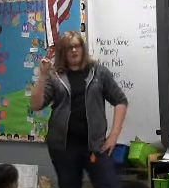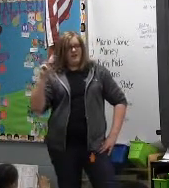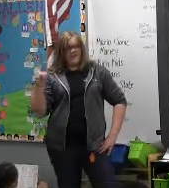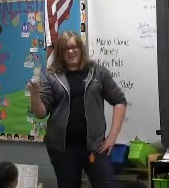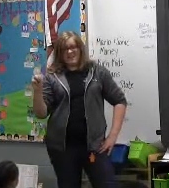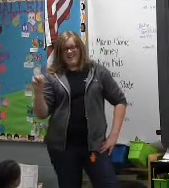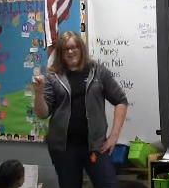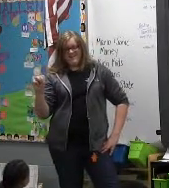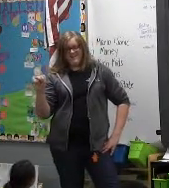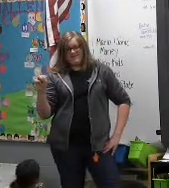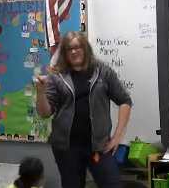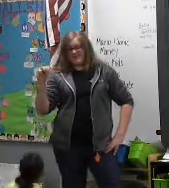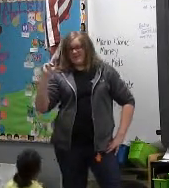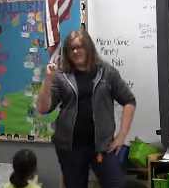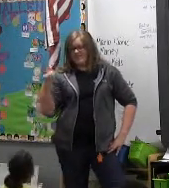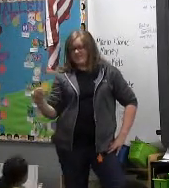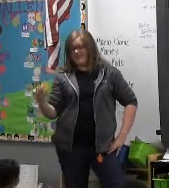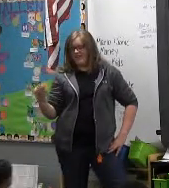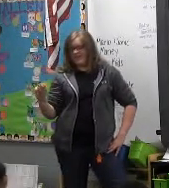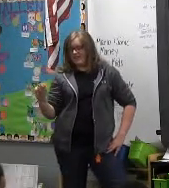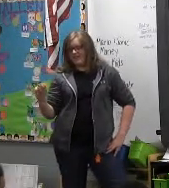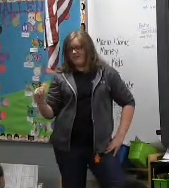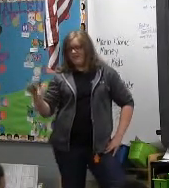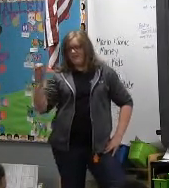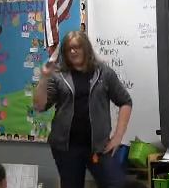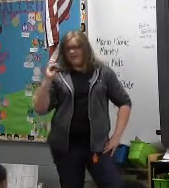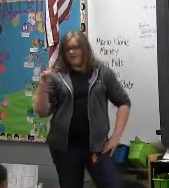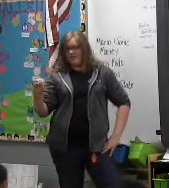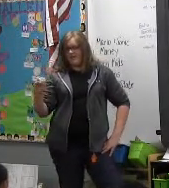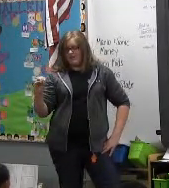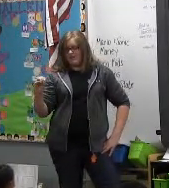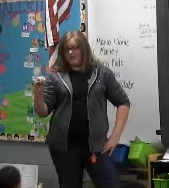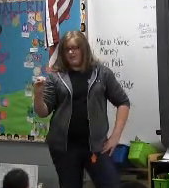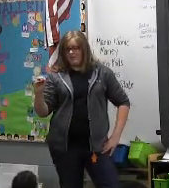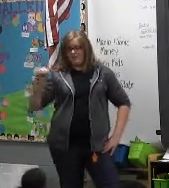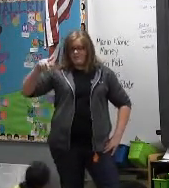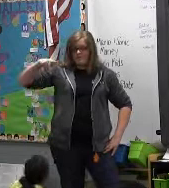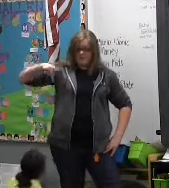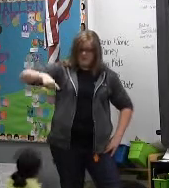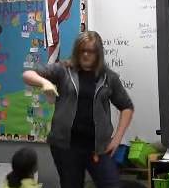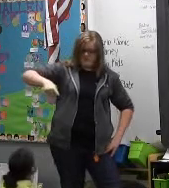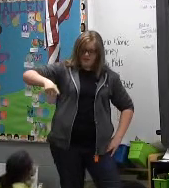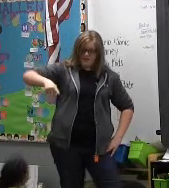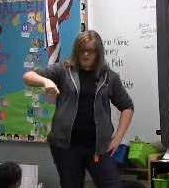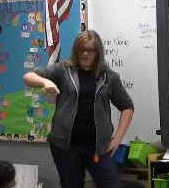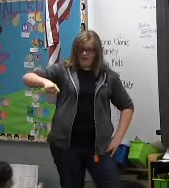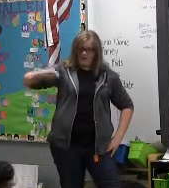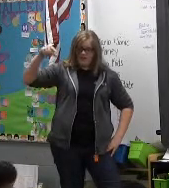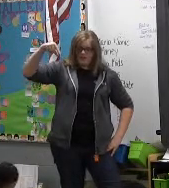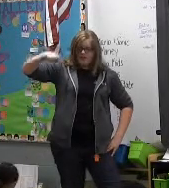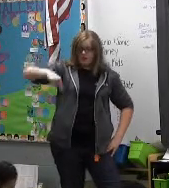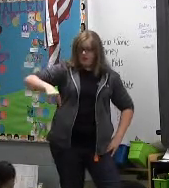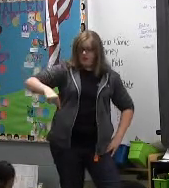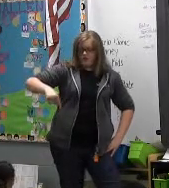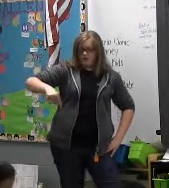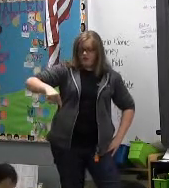L, M, N, O,